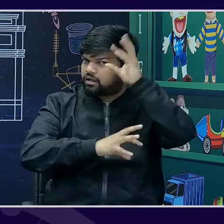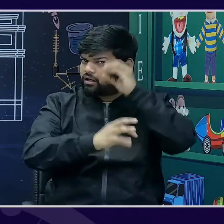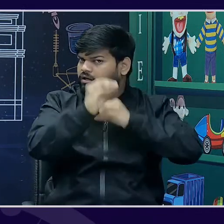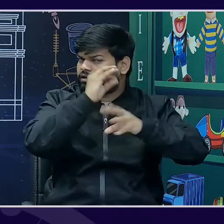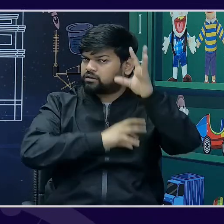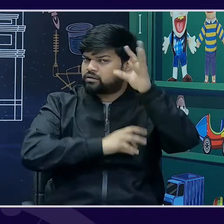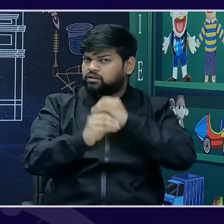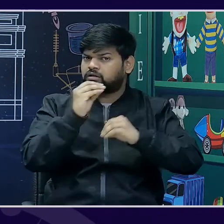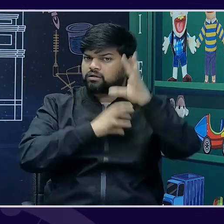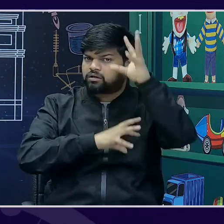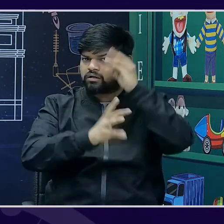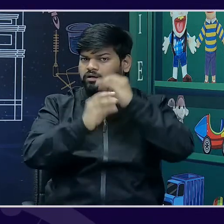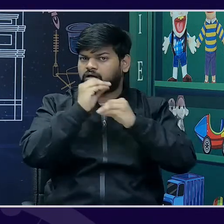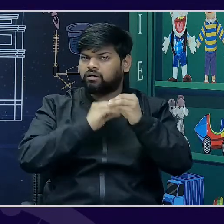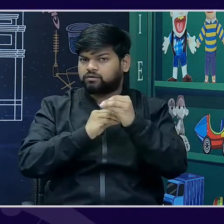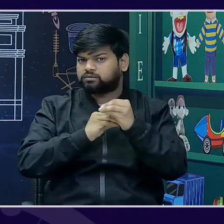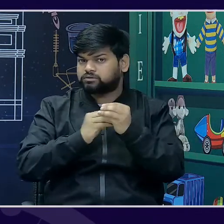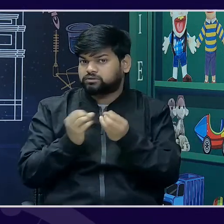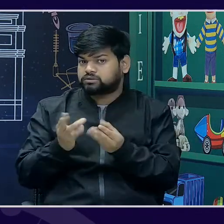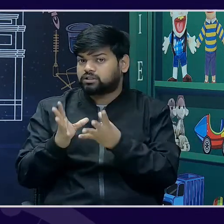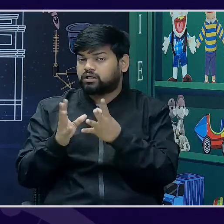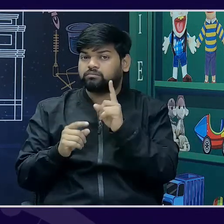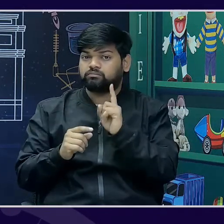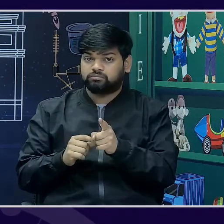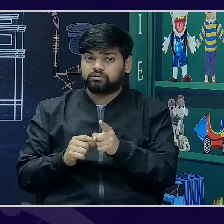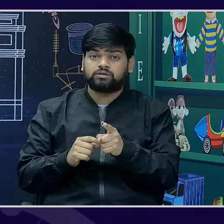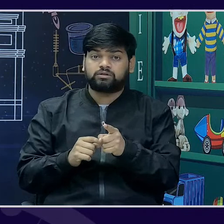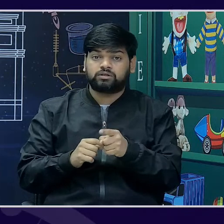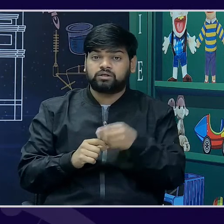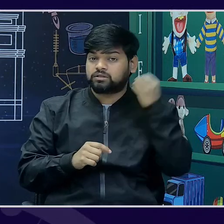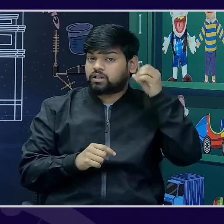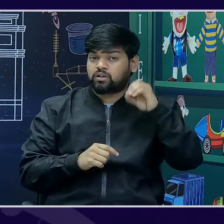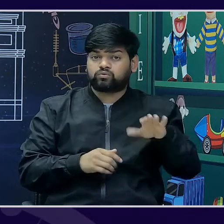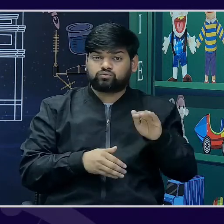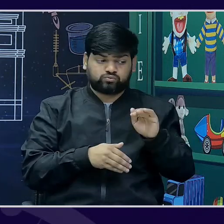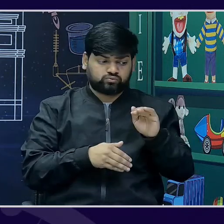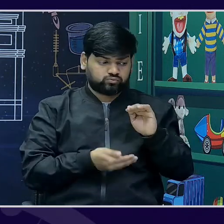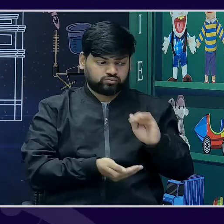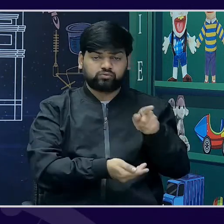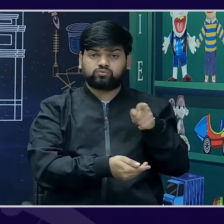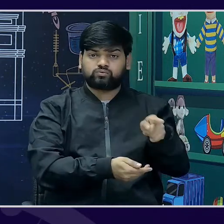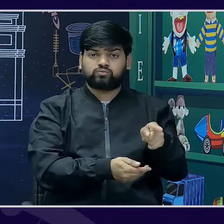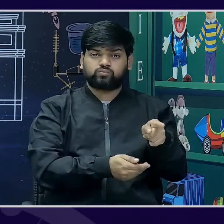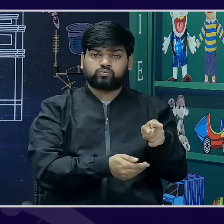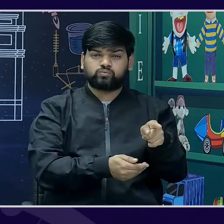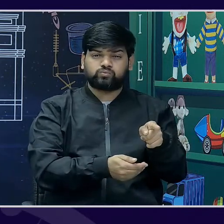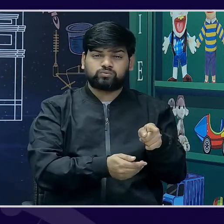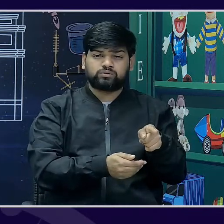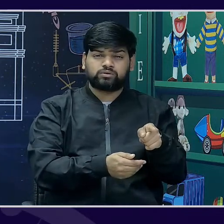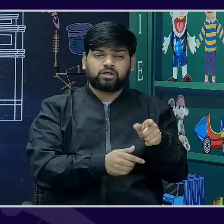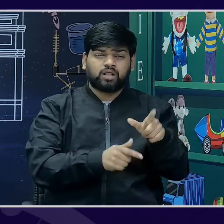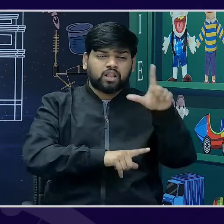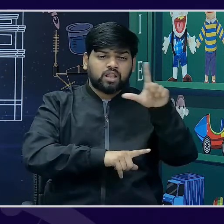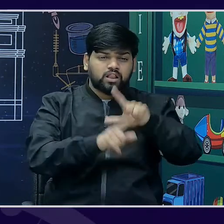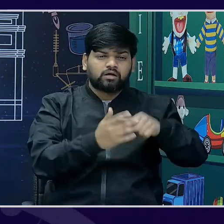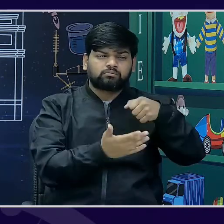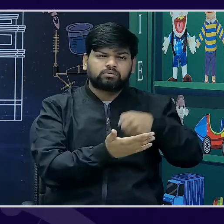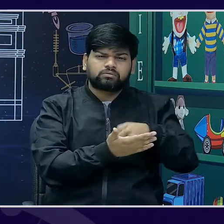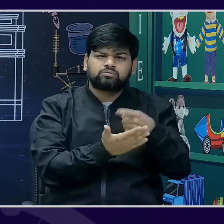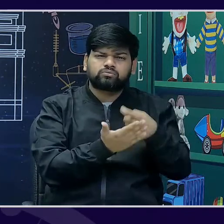not been given to the child till the age of 2.5, 3. So why can't we have Setu schools for cochlear implant